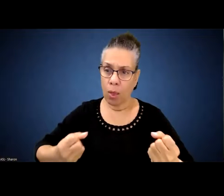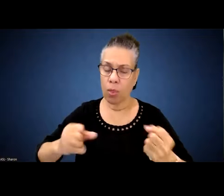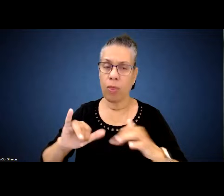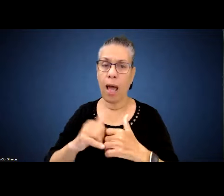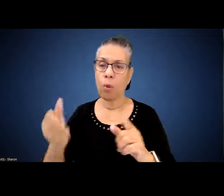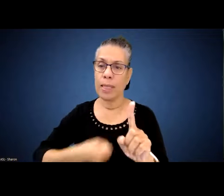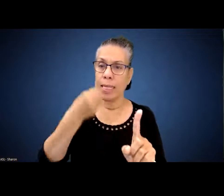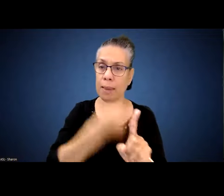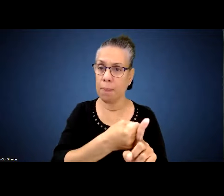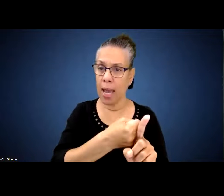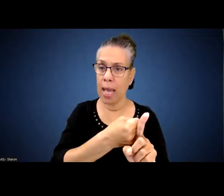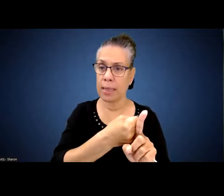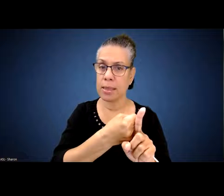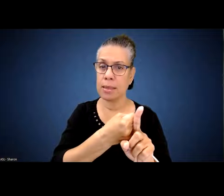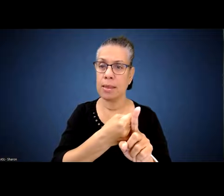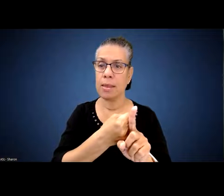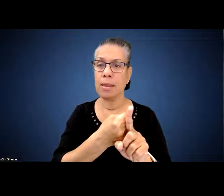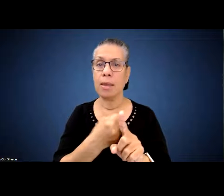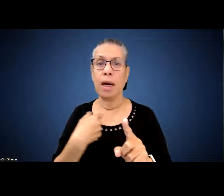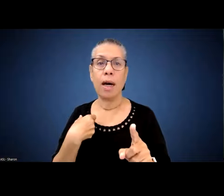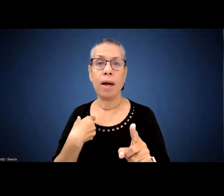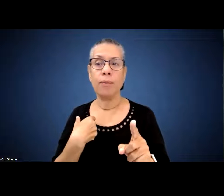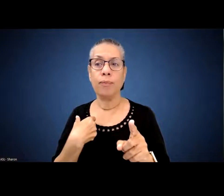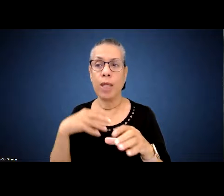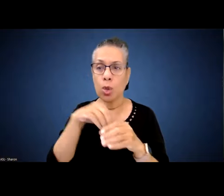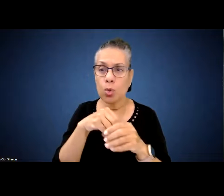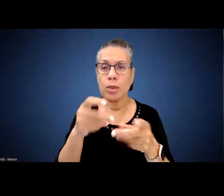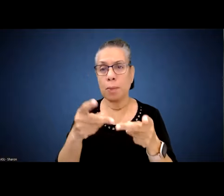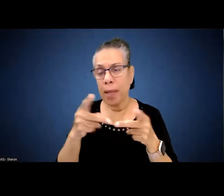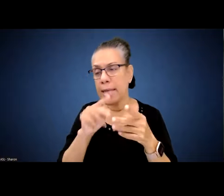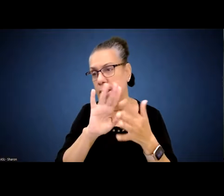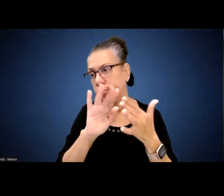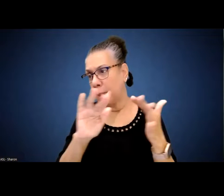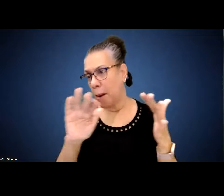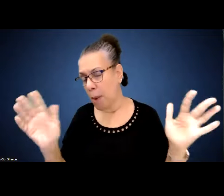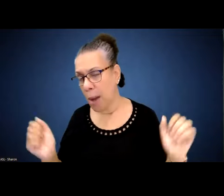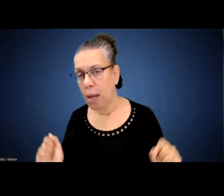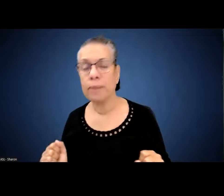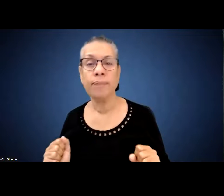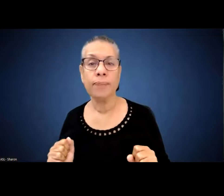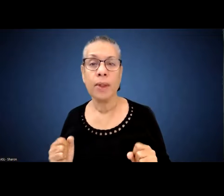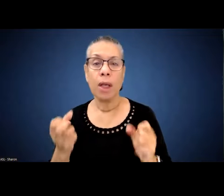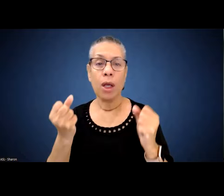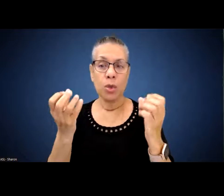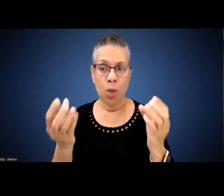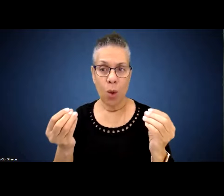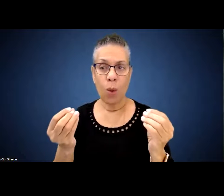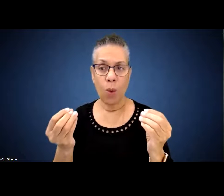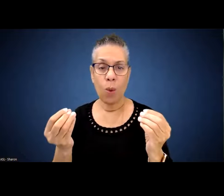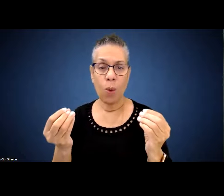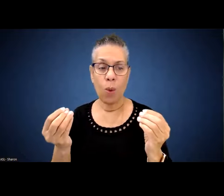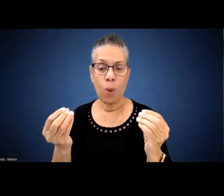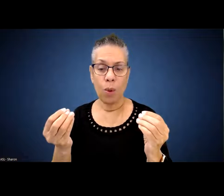of being close to polluting facilities, et cetera, et cetera. And so, there's a number of